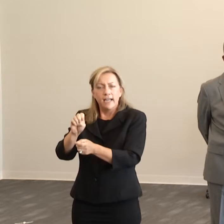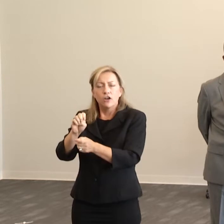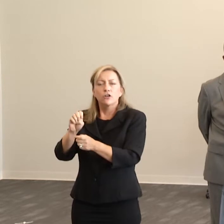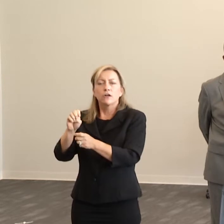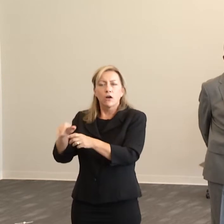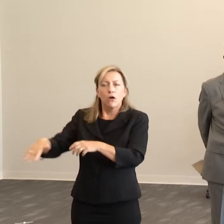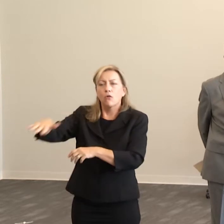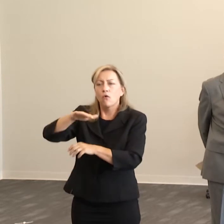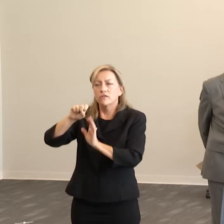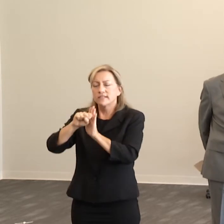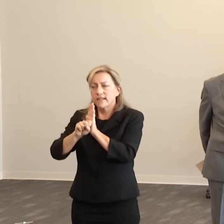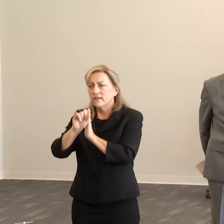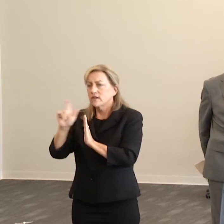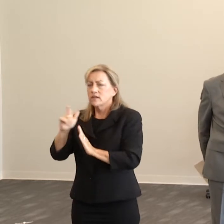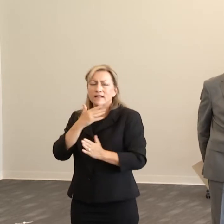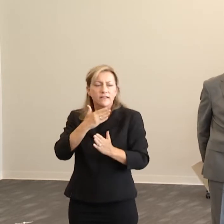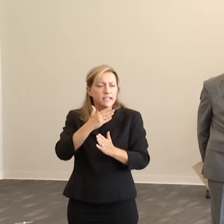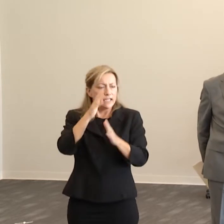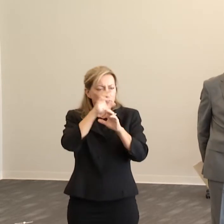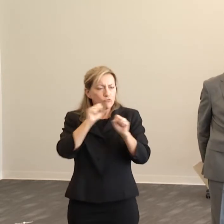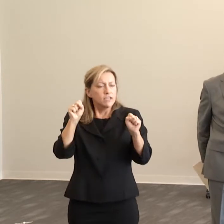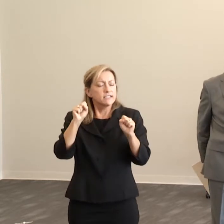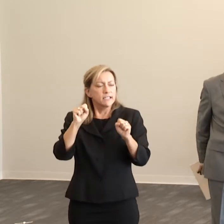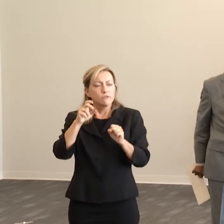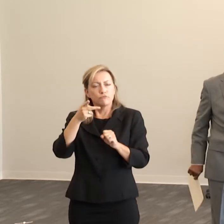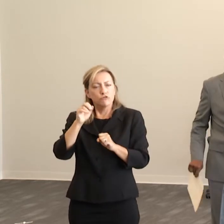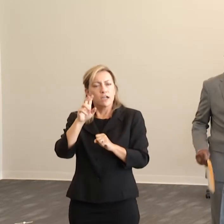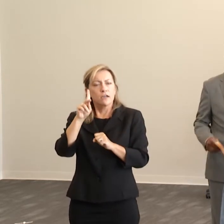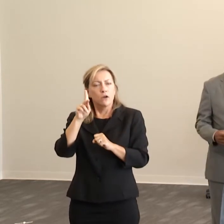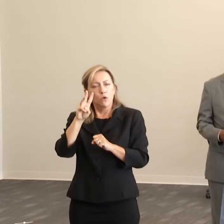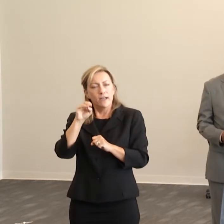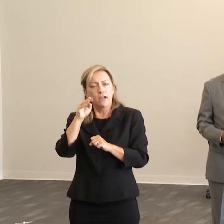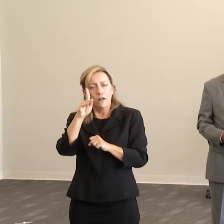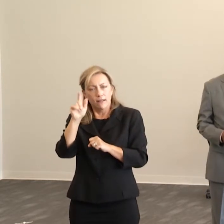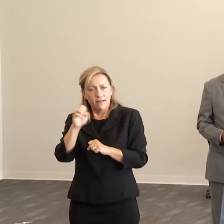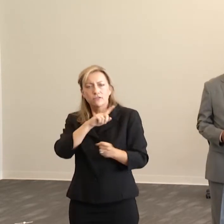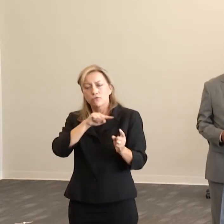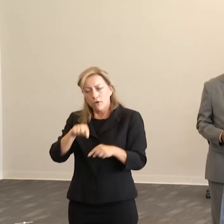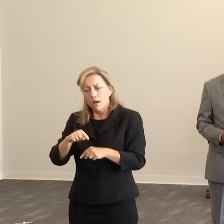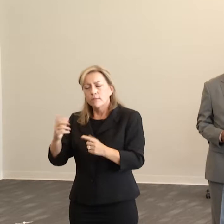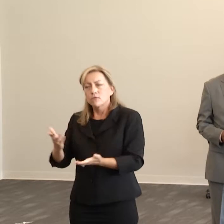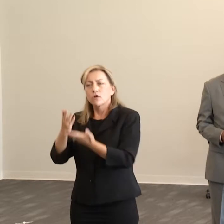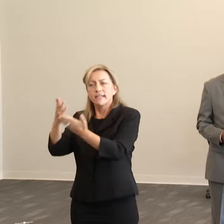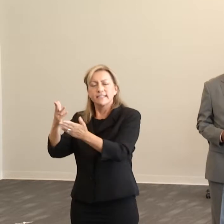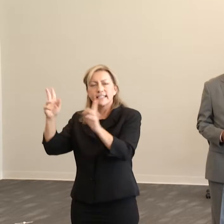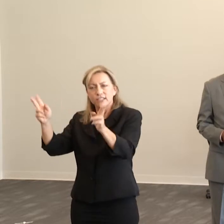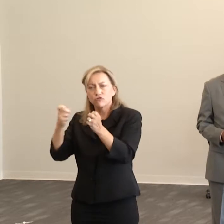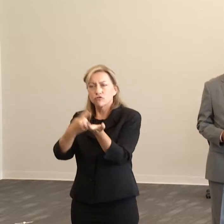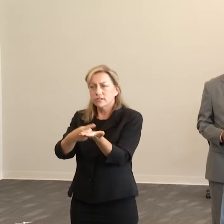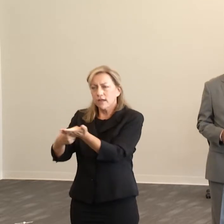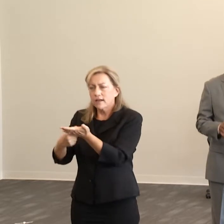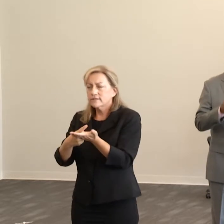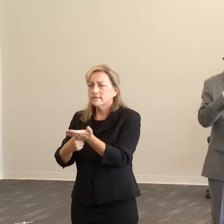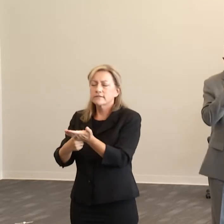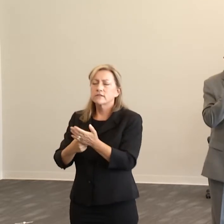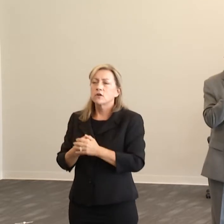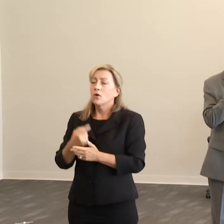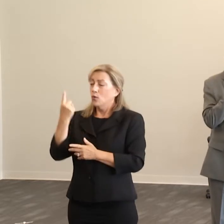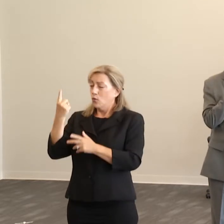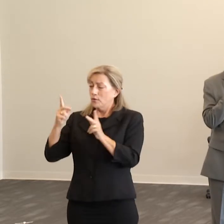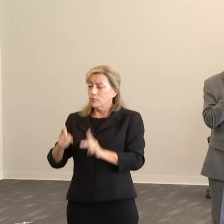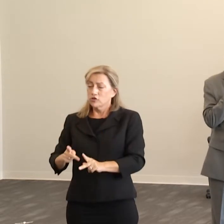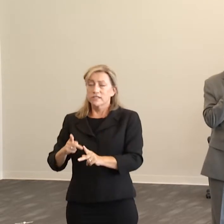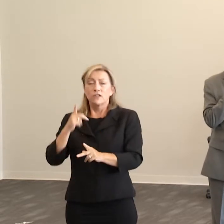together to talk about the impact on Cook County health and on this region of the state in particular. One constituent from Chicago